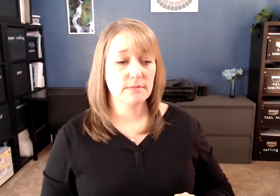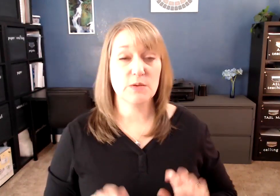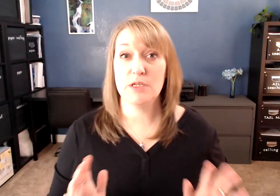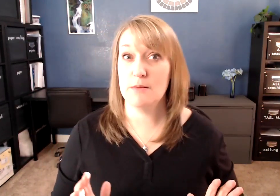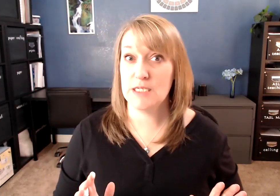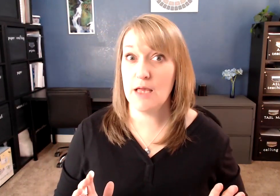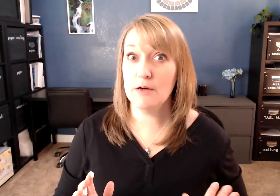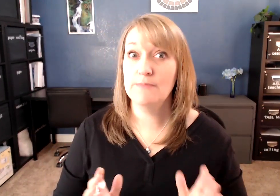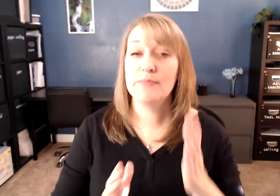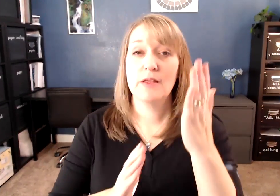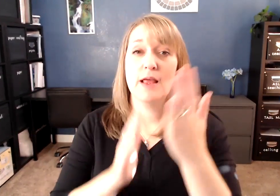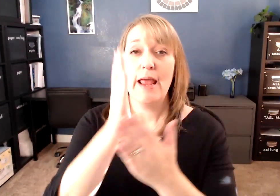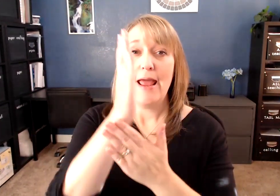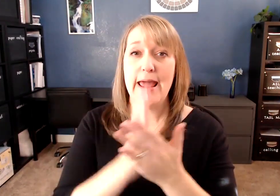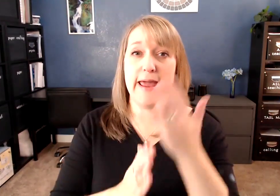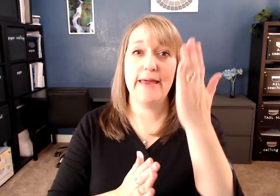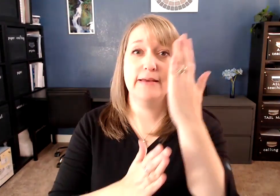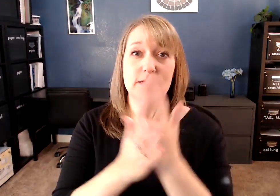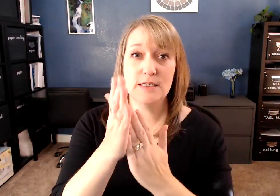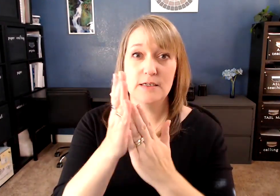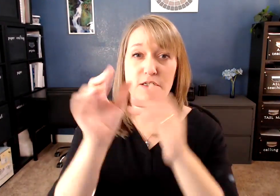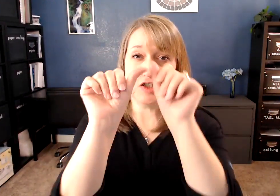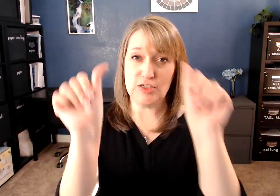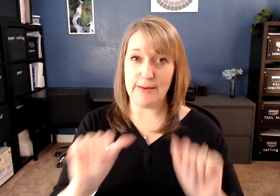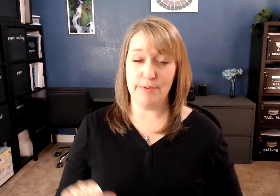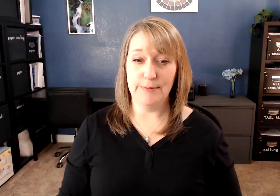So putting them together, hand shape.